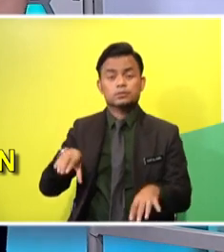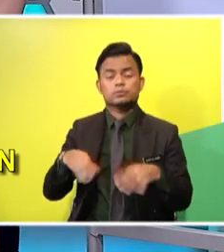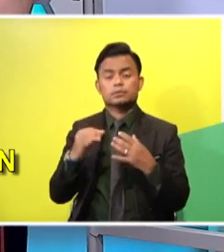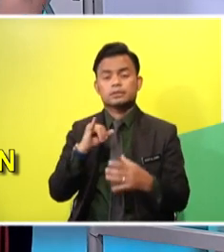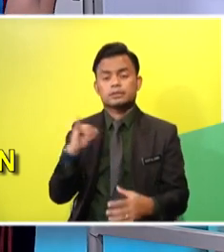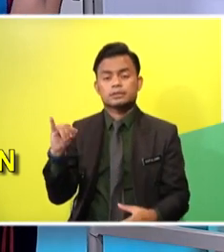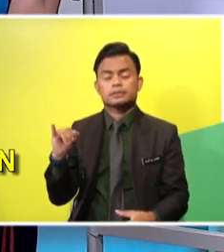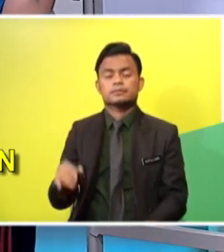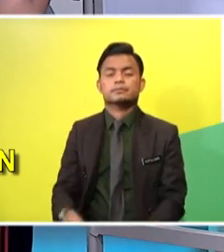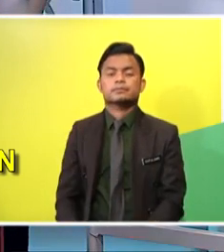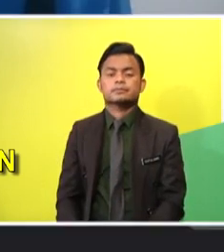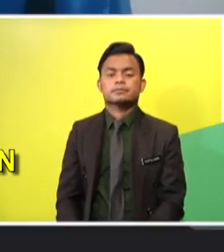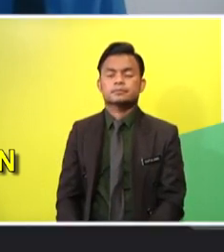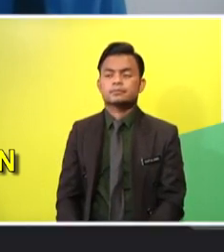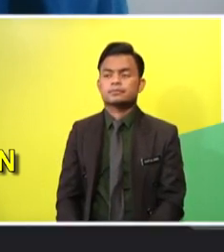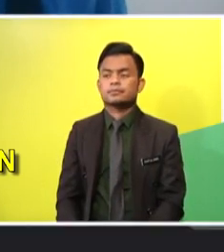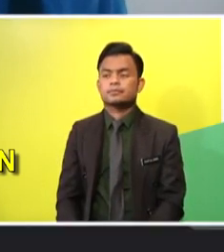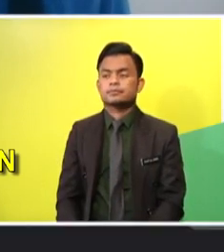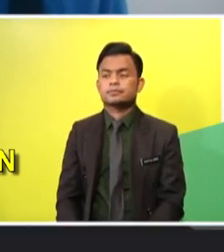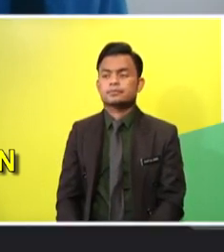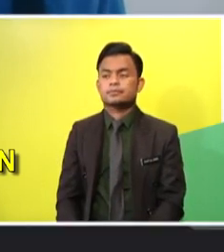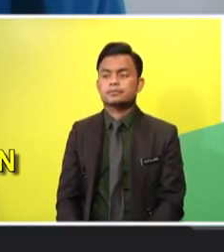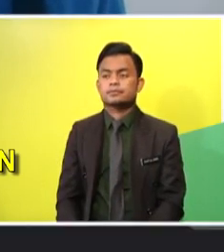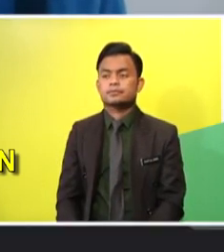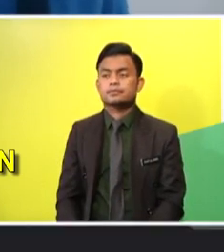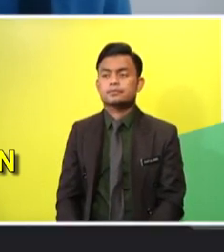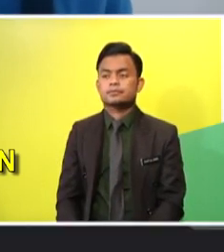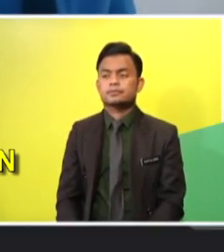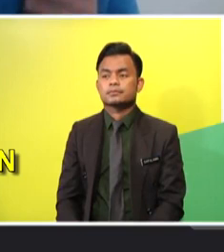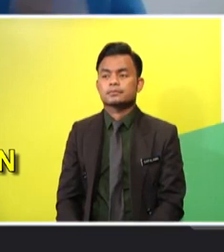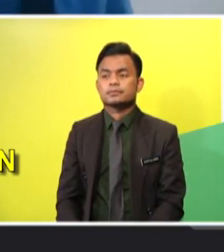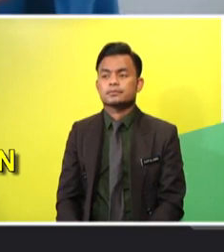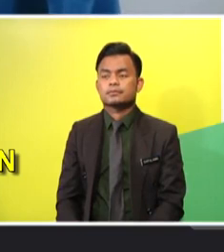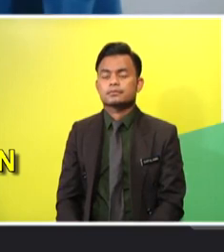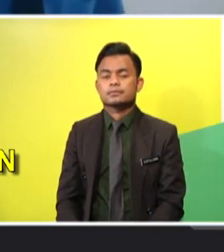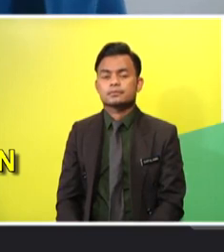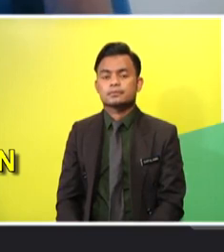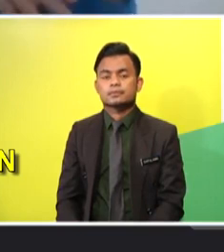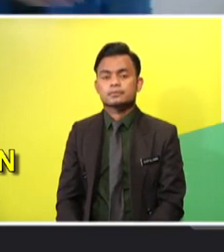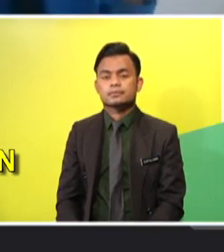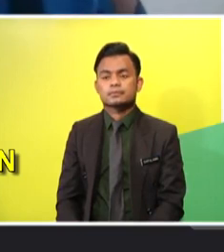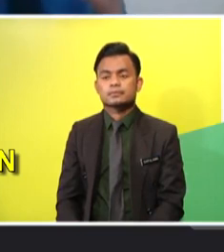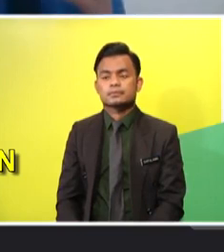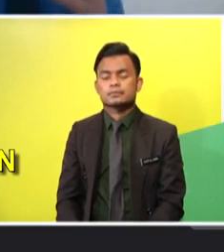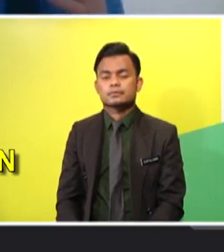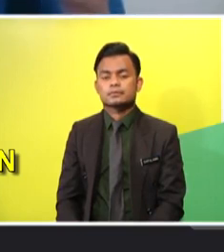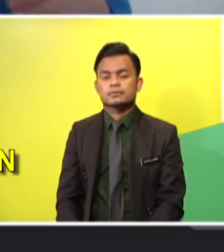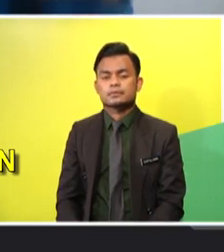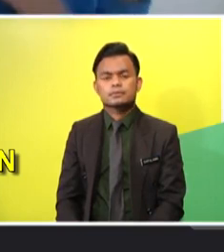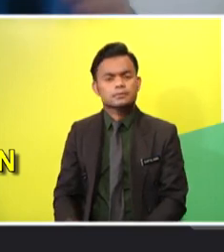Okay. Ping Ping want to answer. He is